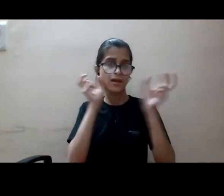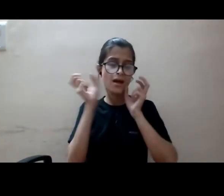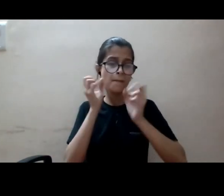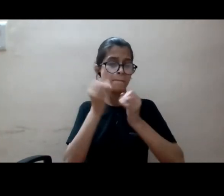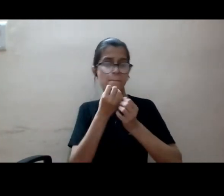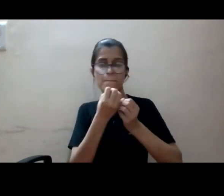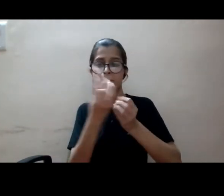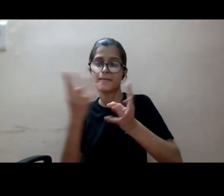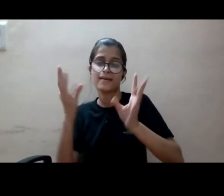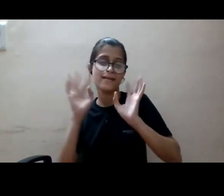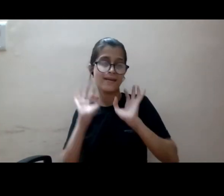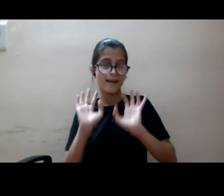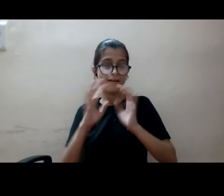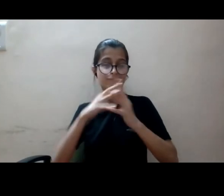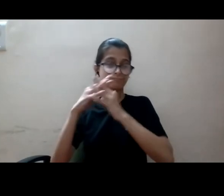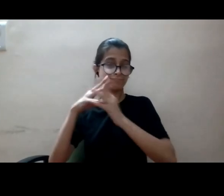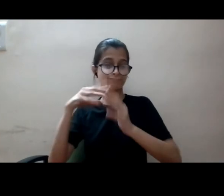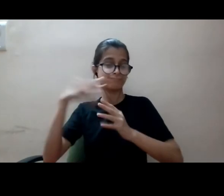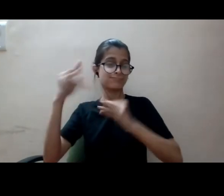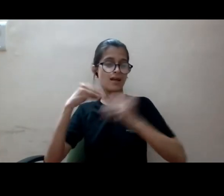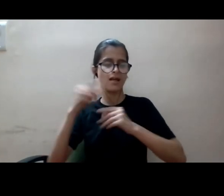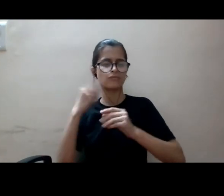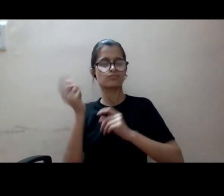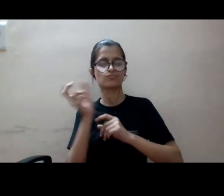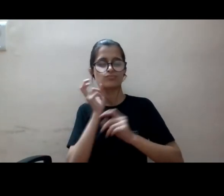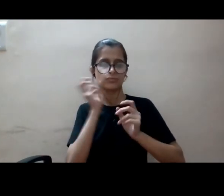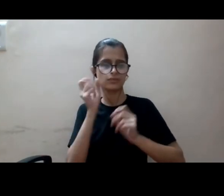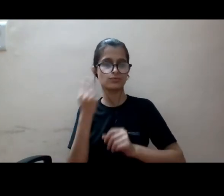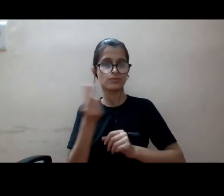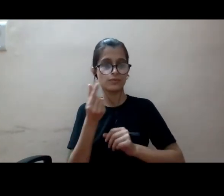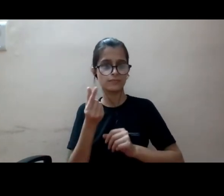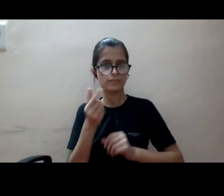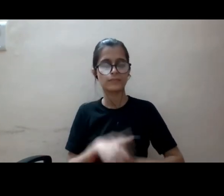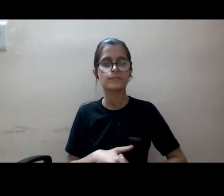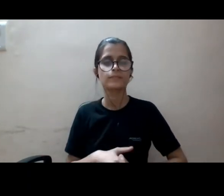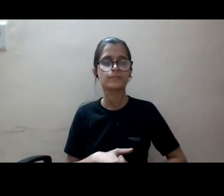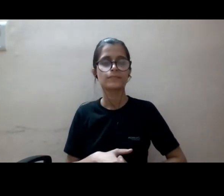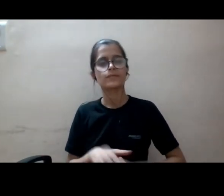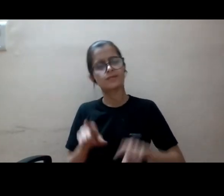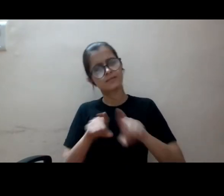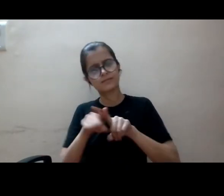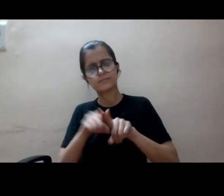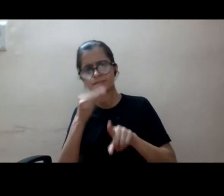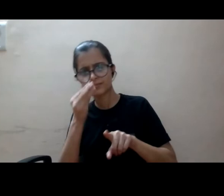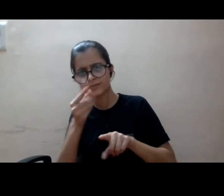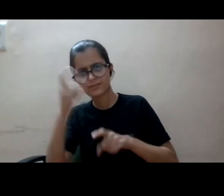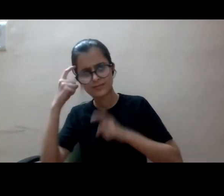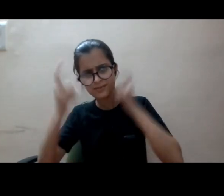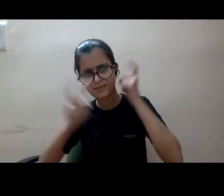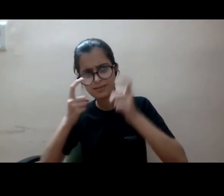some job interview, you know. That they'll say, so can you give us an example of how you think outside the